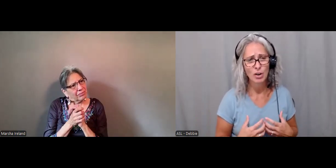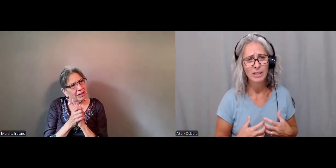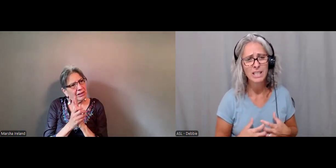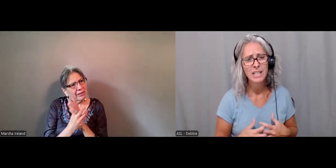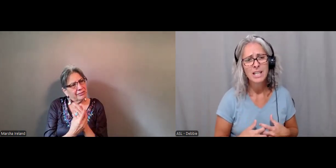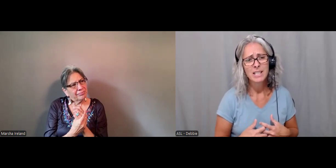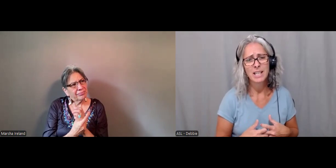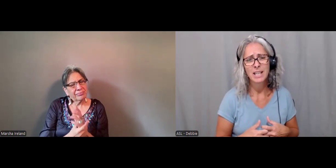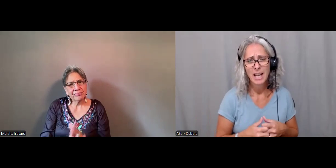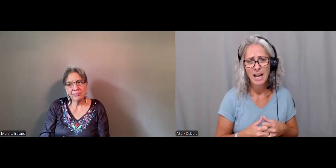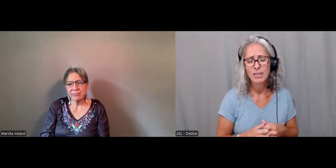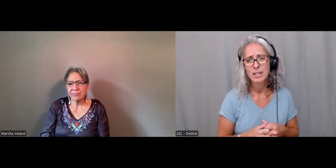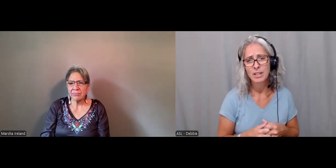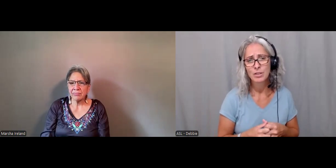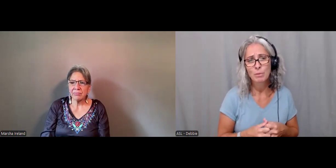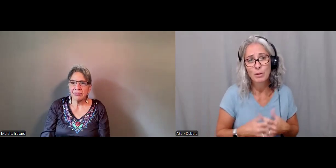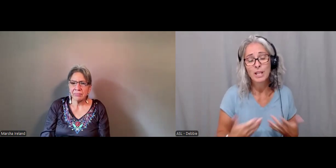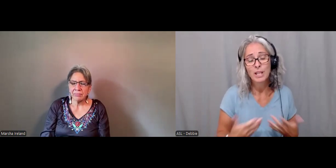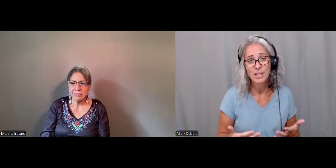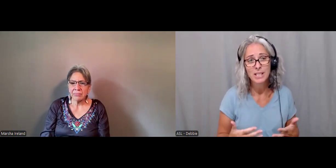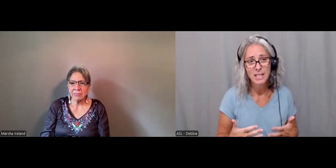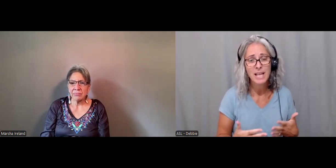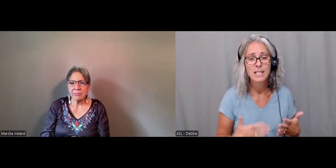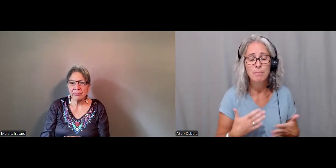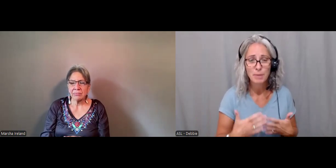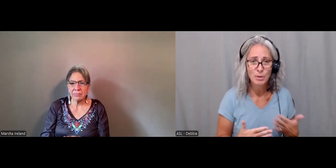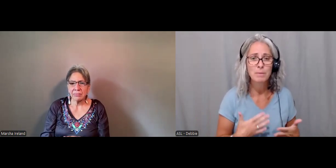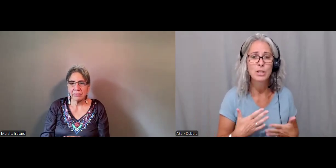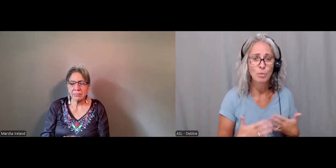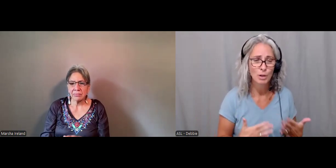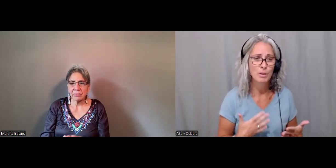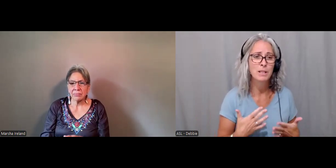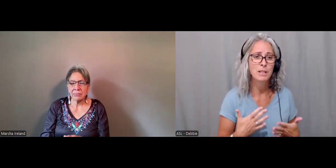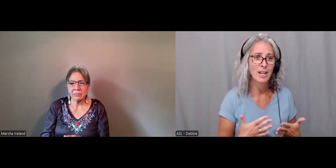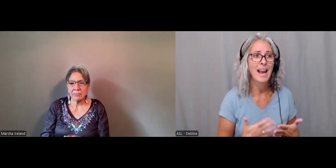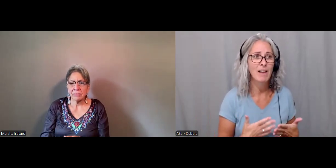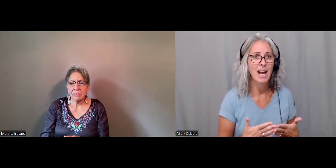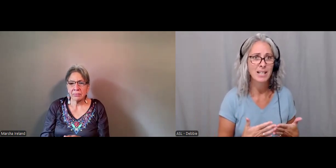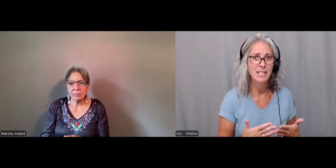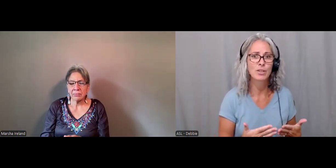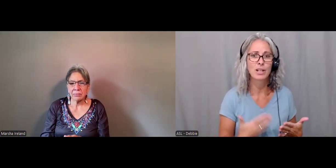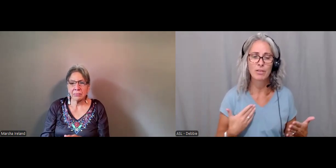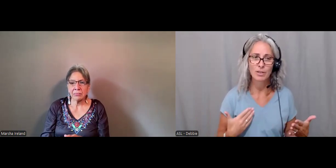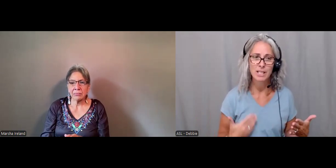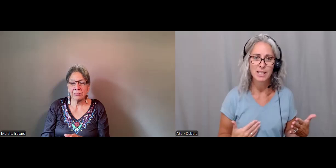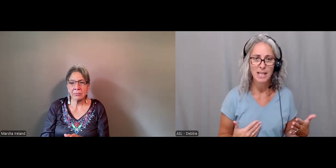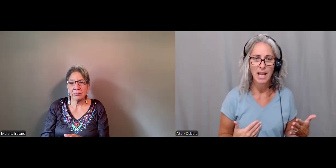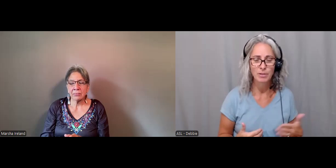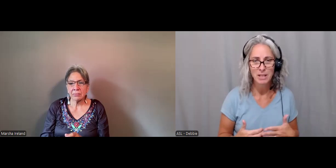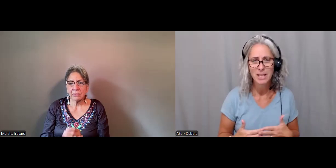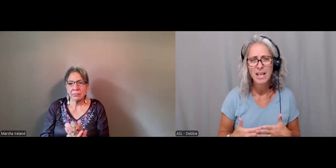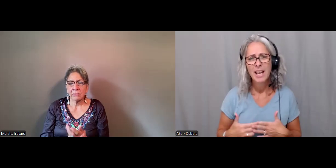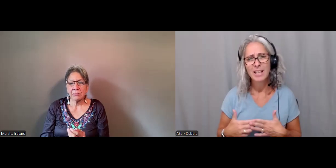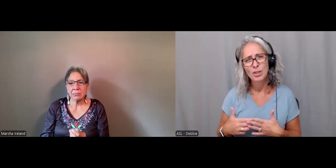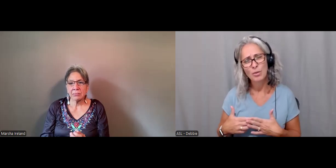advocated strongly to have the interpreter that you see today to be with me, to work with me so that I have access, so that there isn't a gap